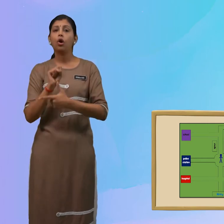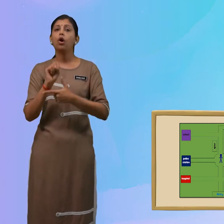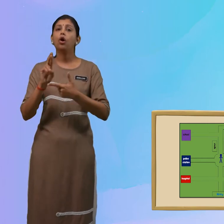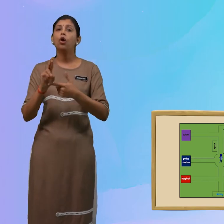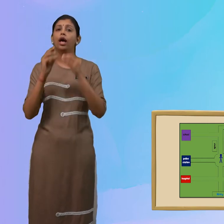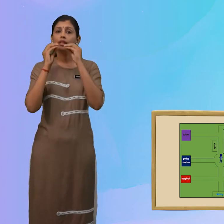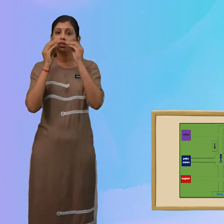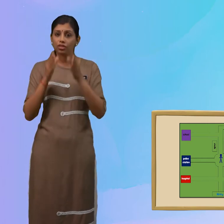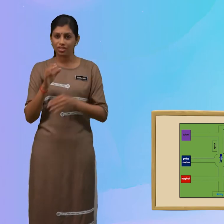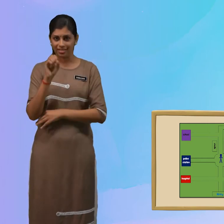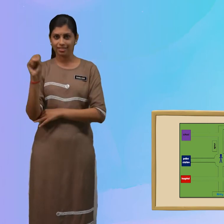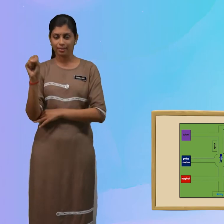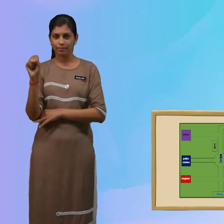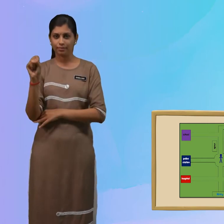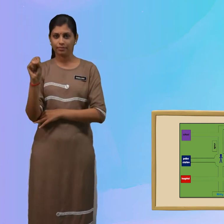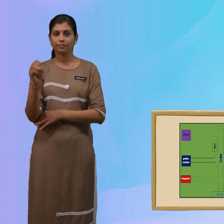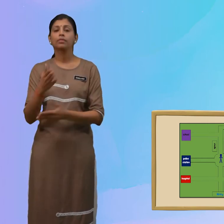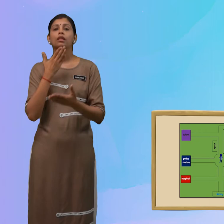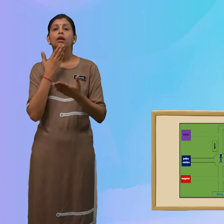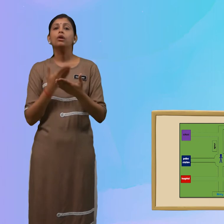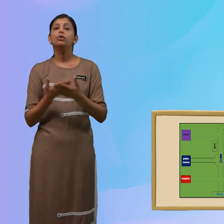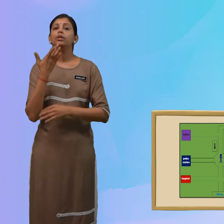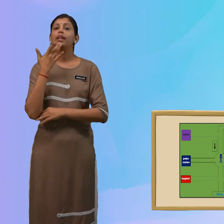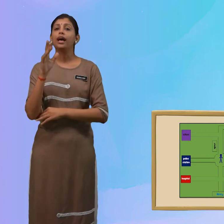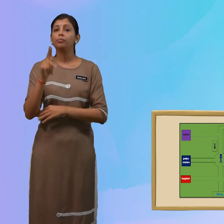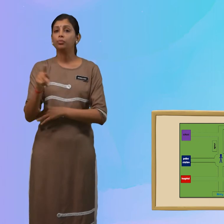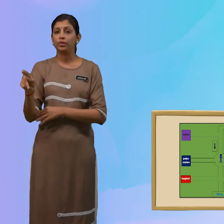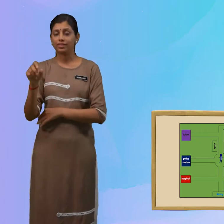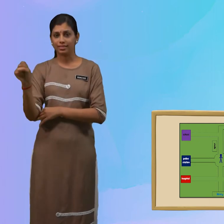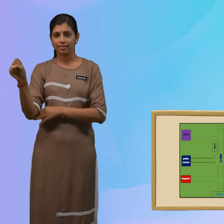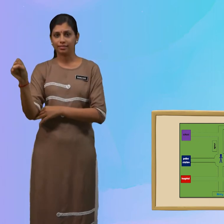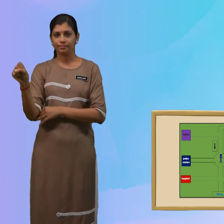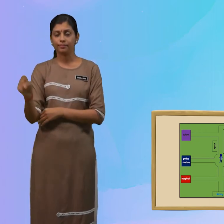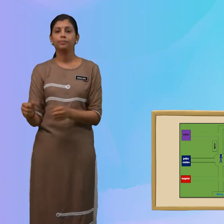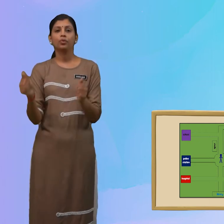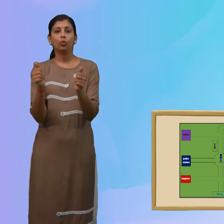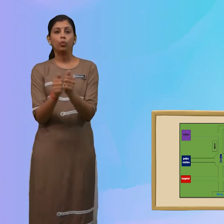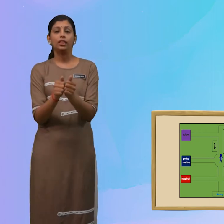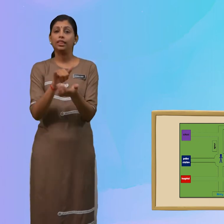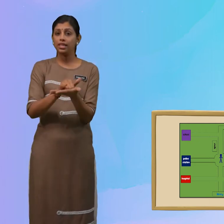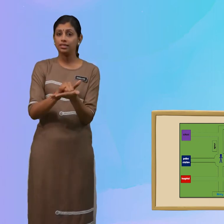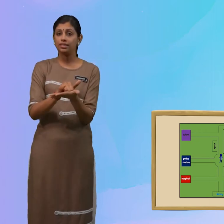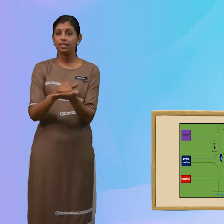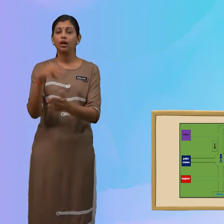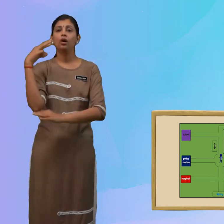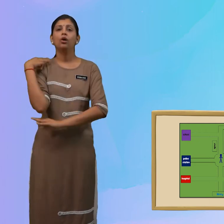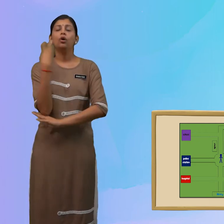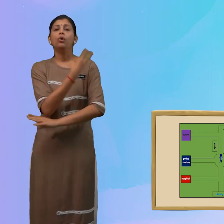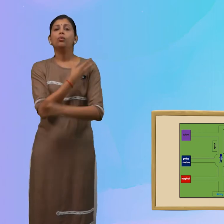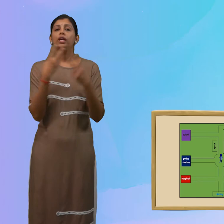or teachers. Good luck, pupils. With this, we